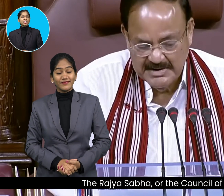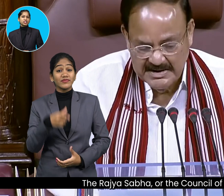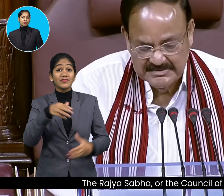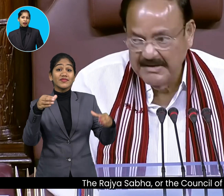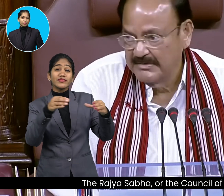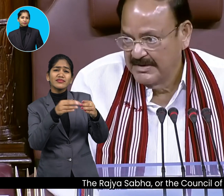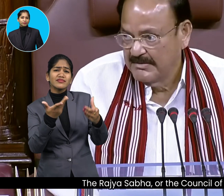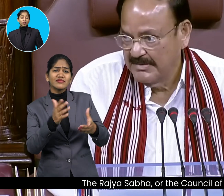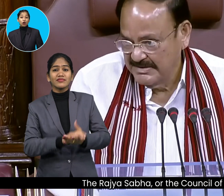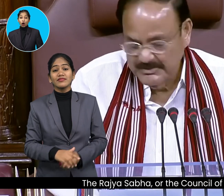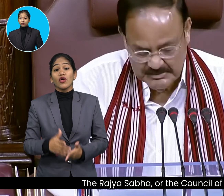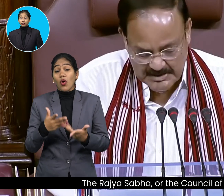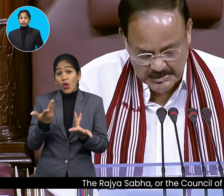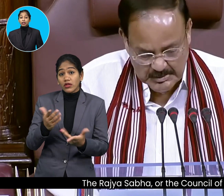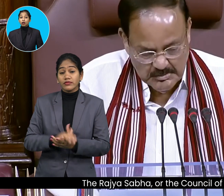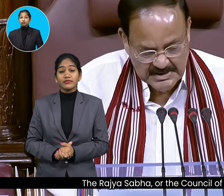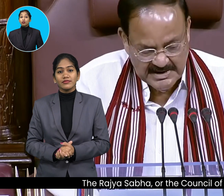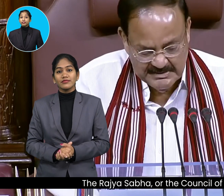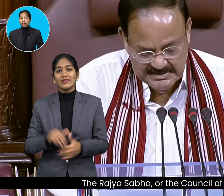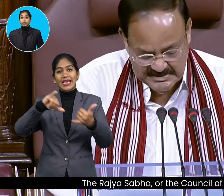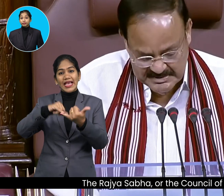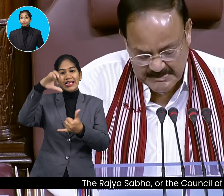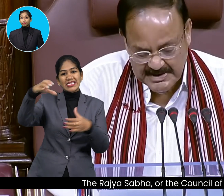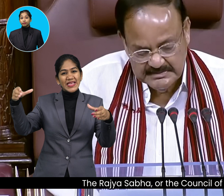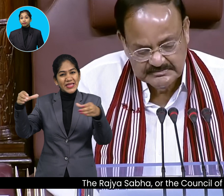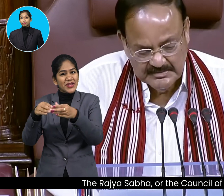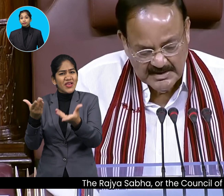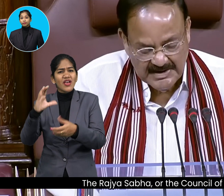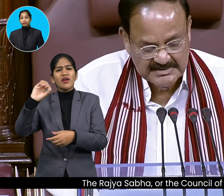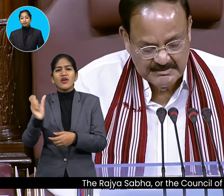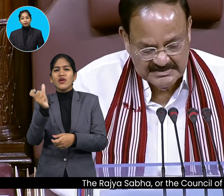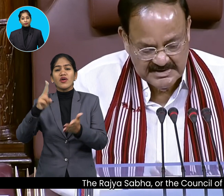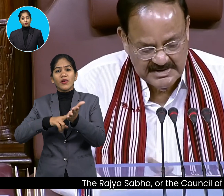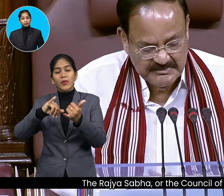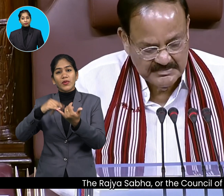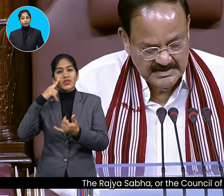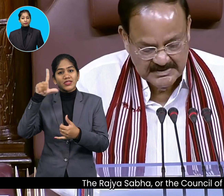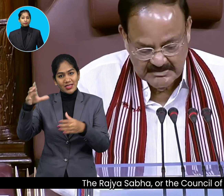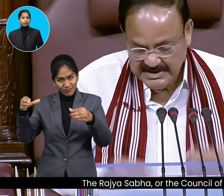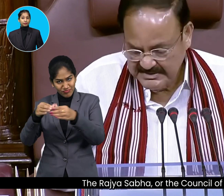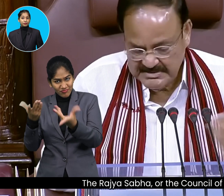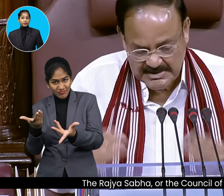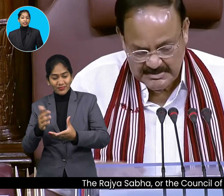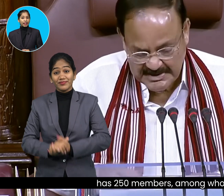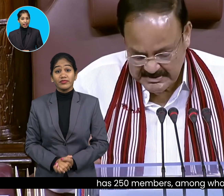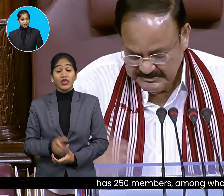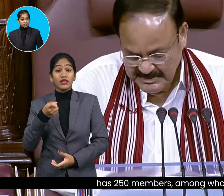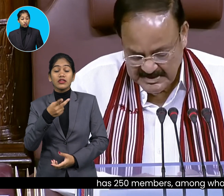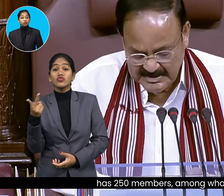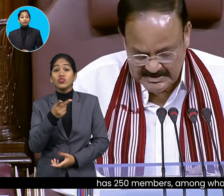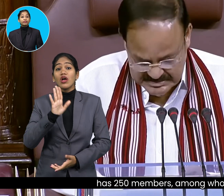The Rajya Sabha or the Council of State